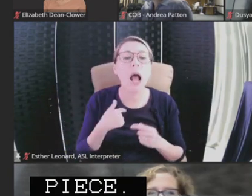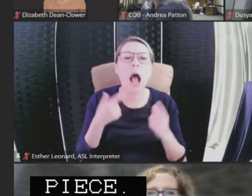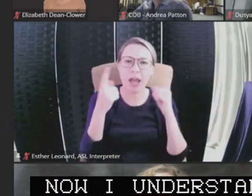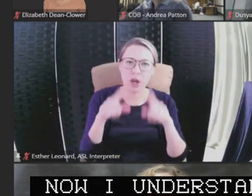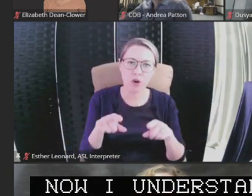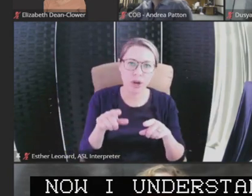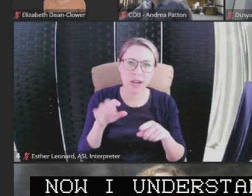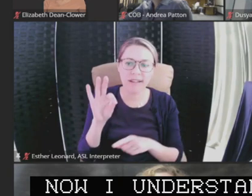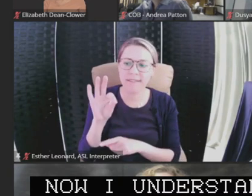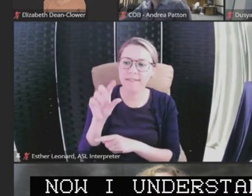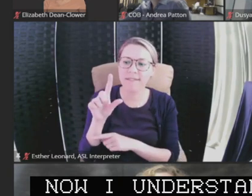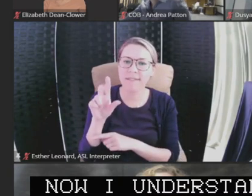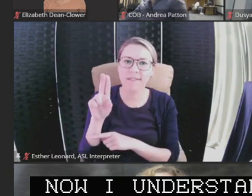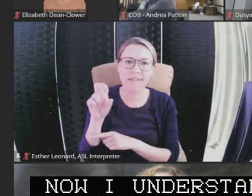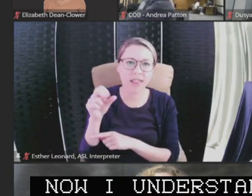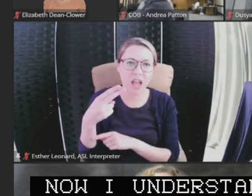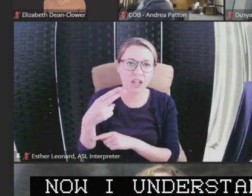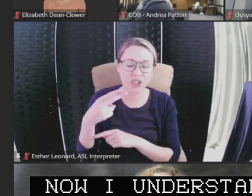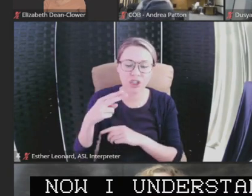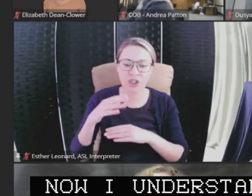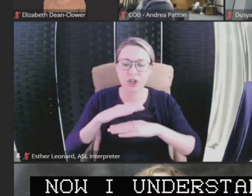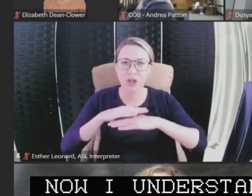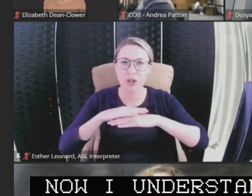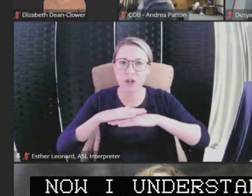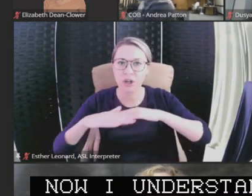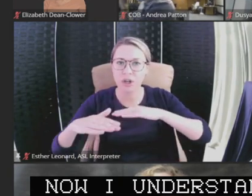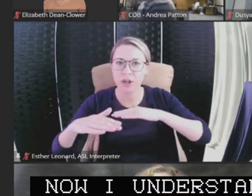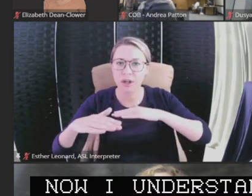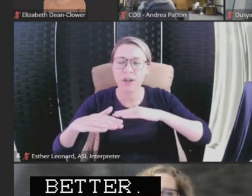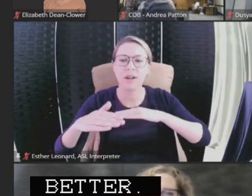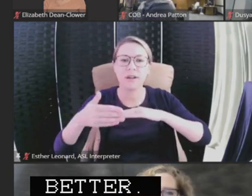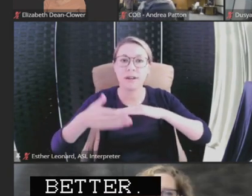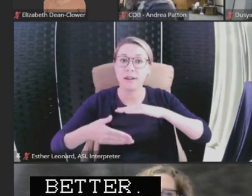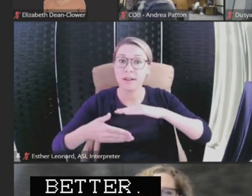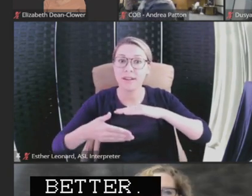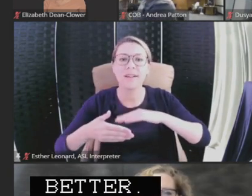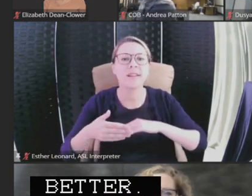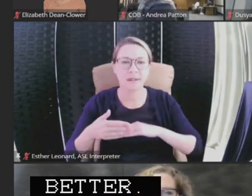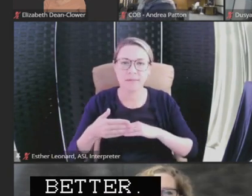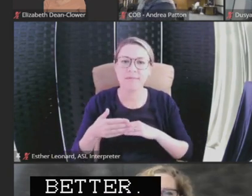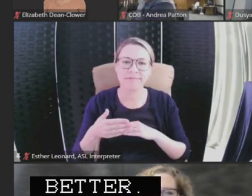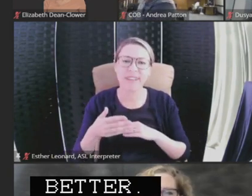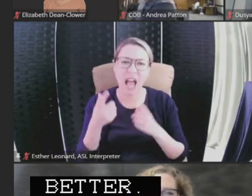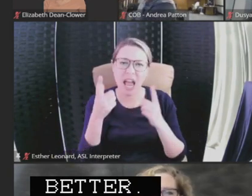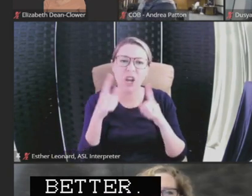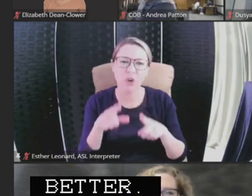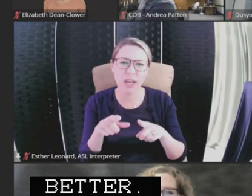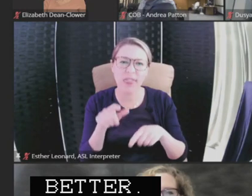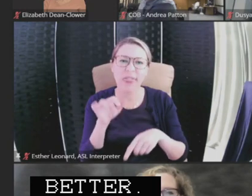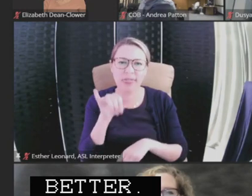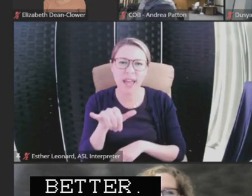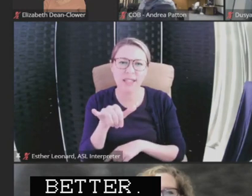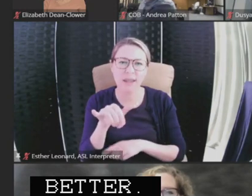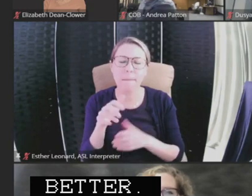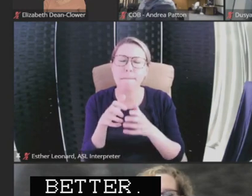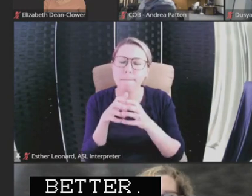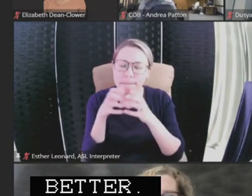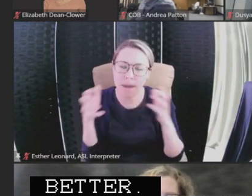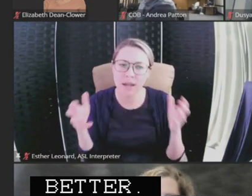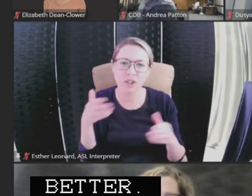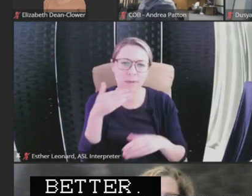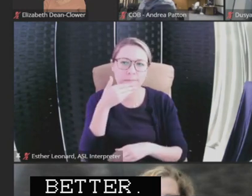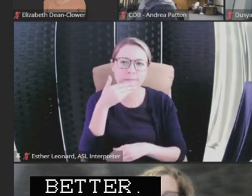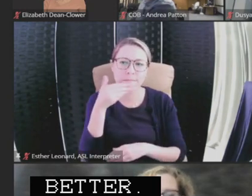flush condition of a parklet is a much, much better option